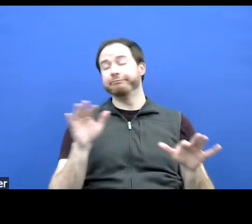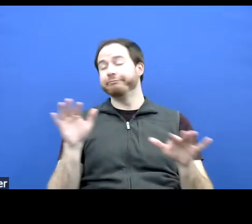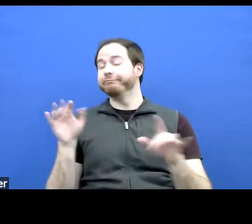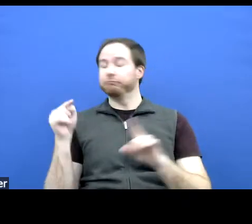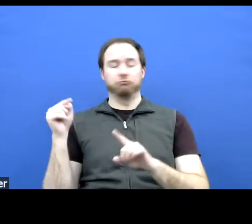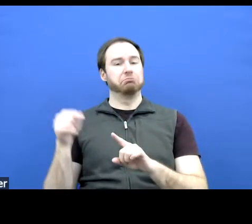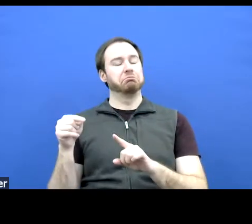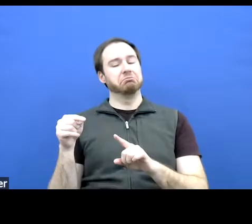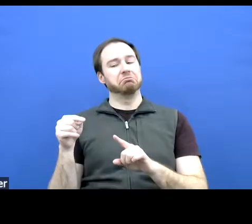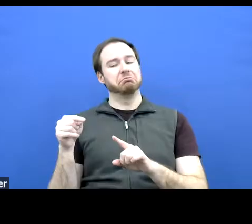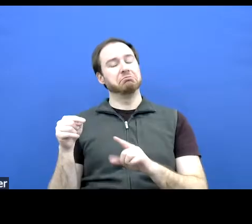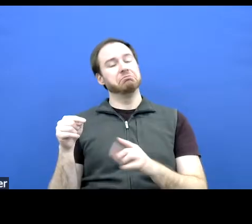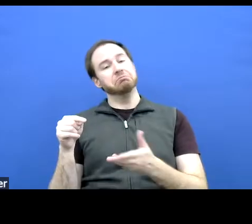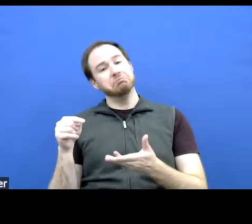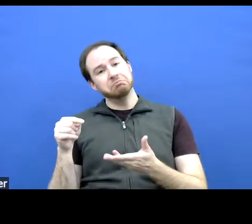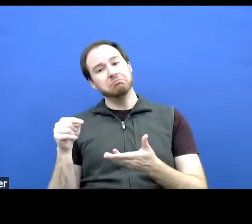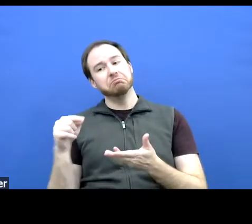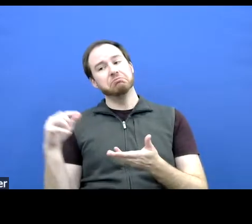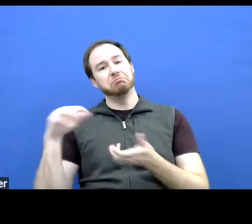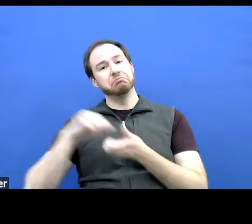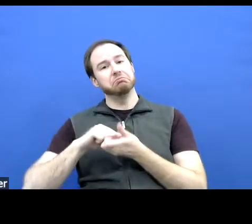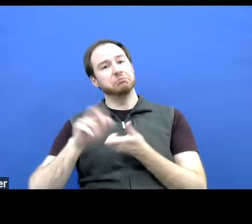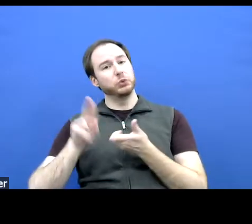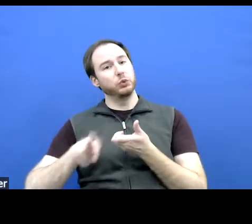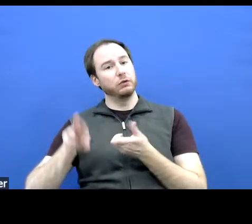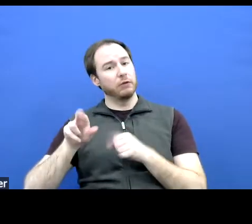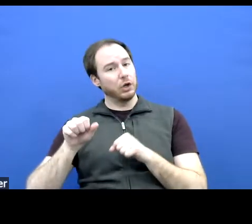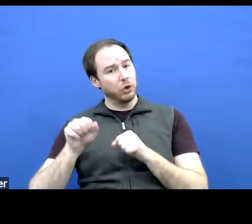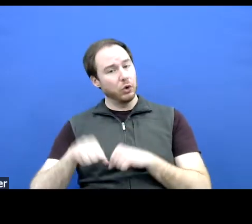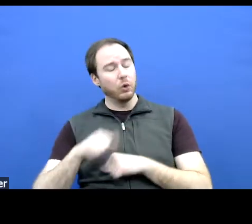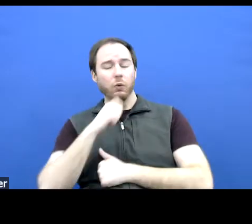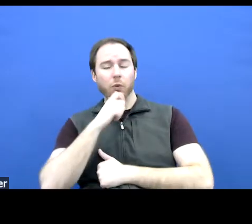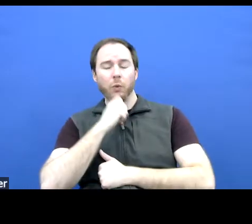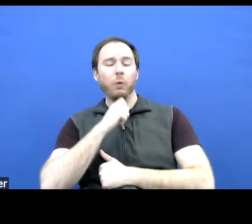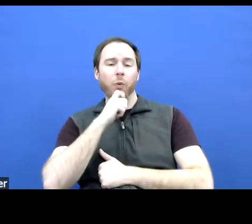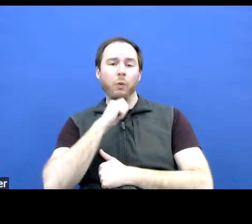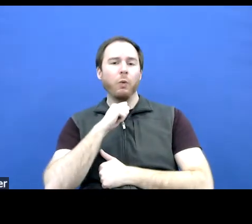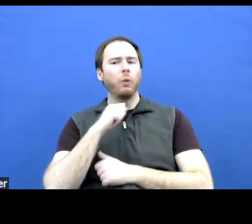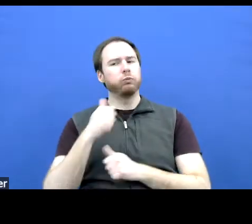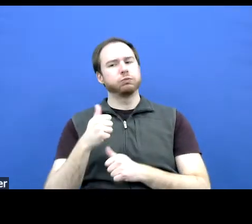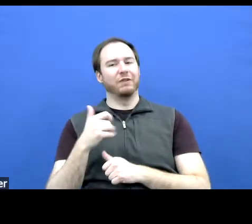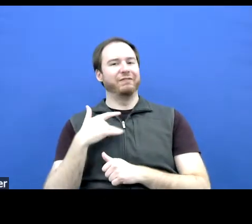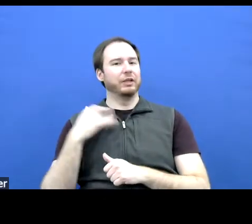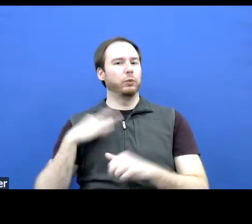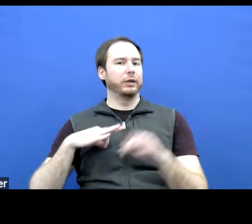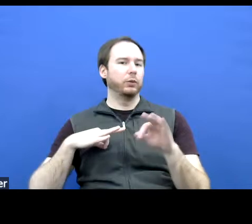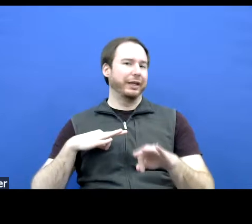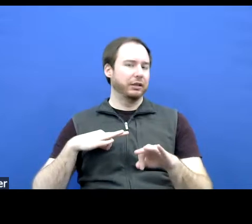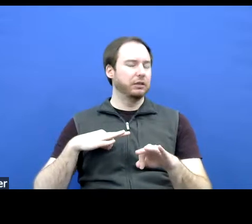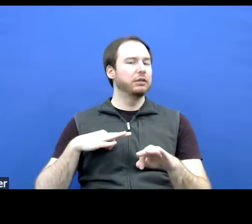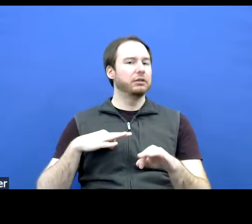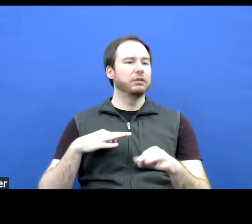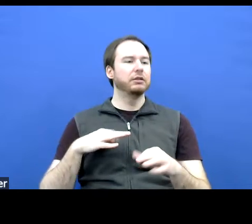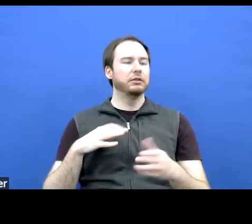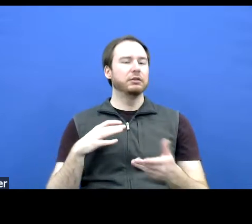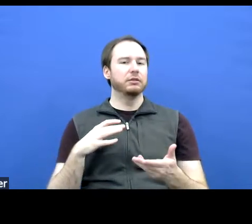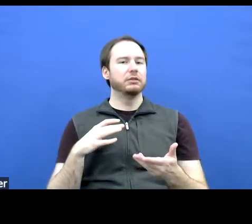about with the fact of the partnership with the university. It really is a win-win. It is